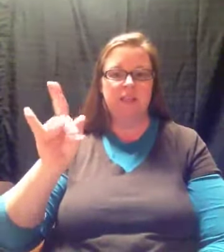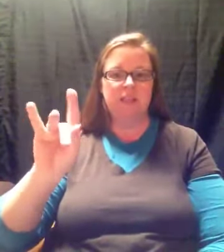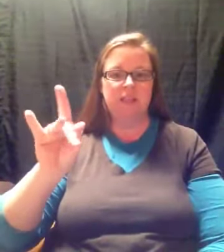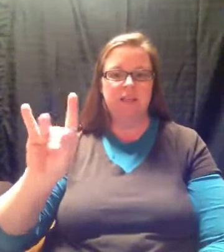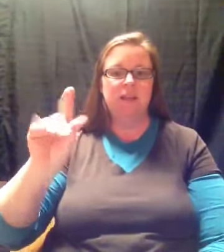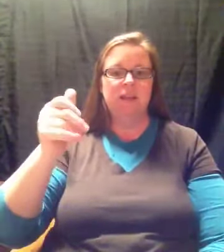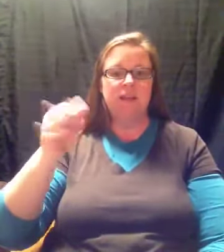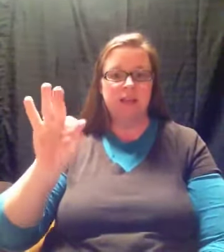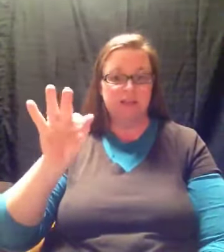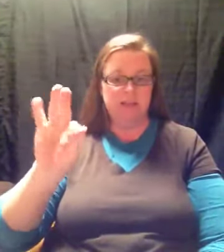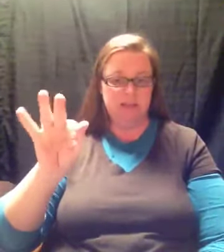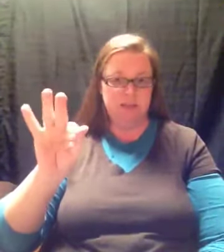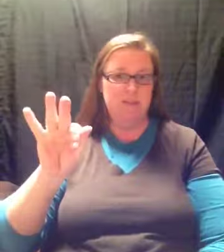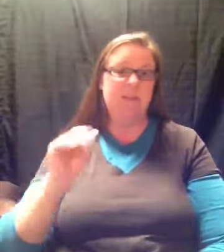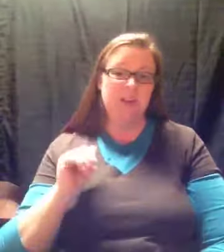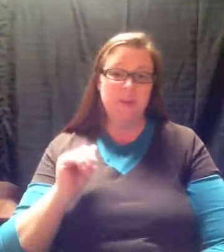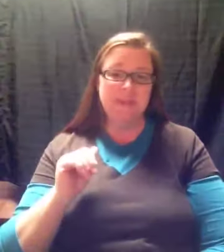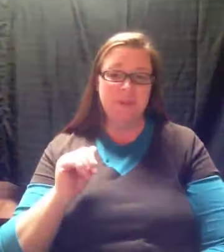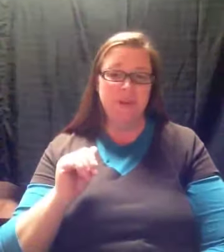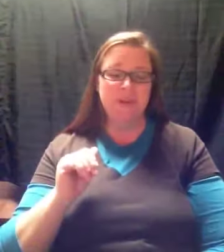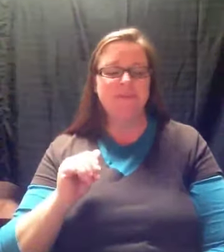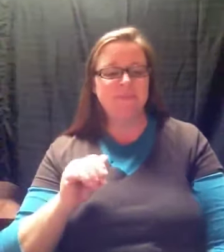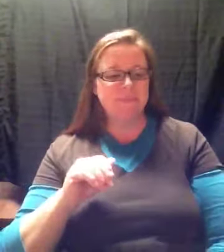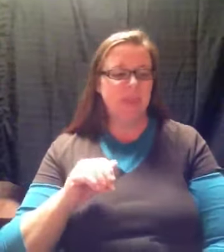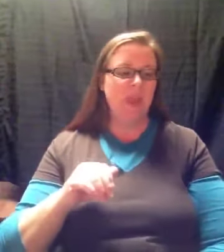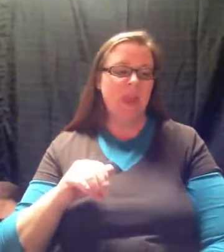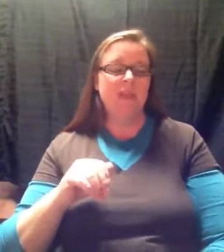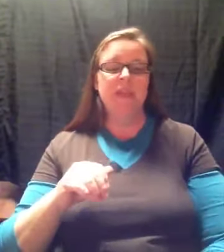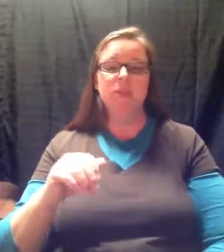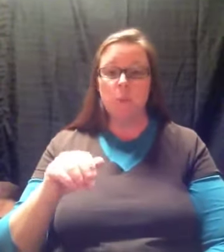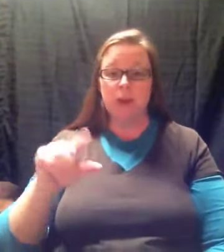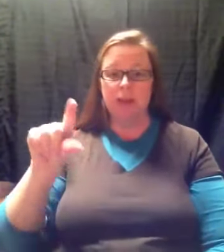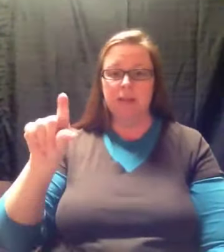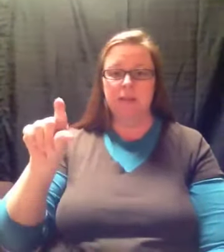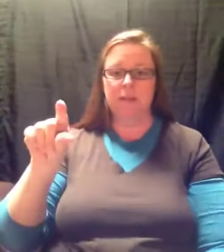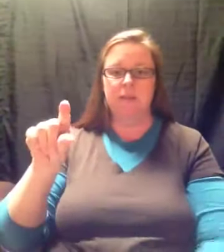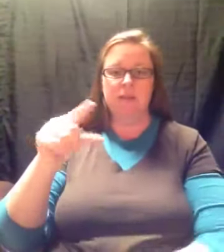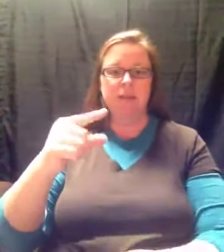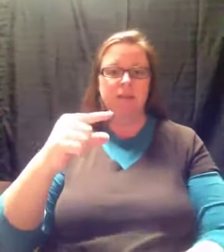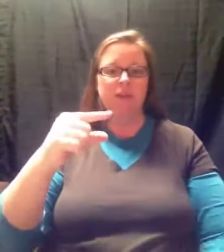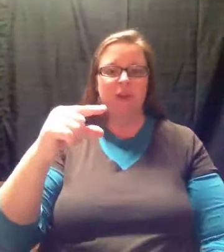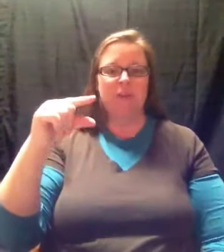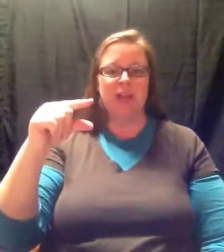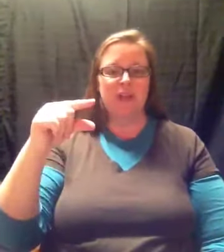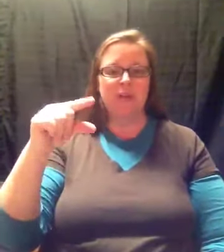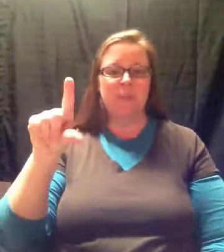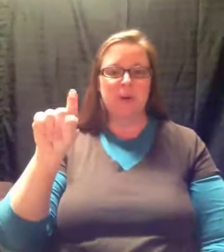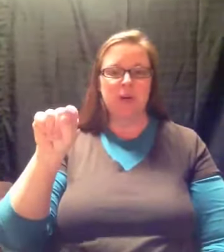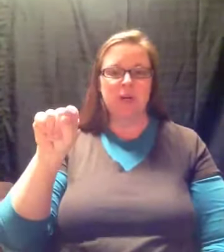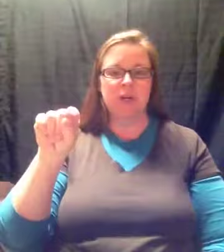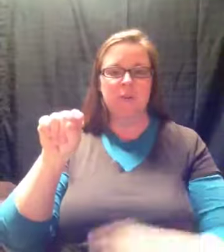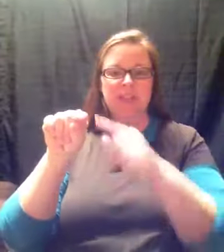18, 19. It's a little bit simpler. Then 20, you do almost like you're doing a bird, but it's